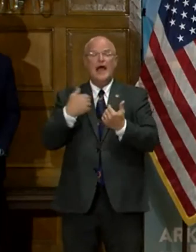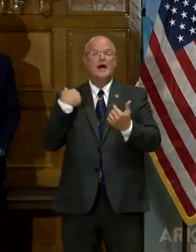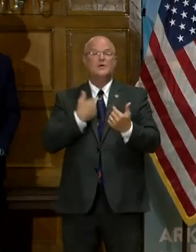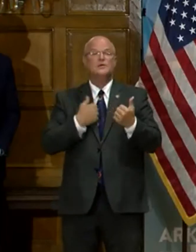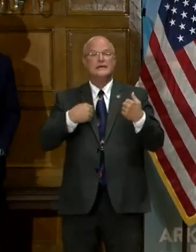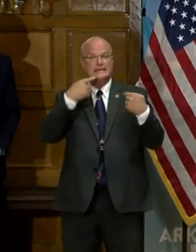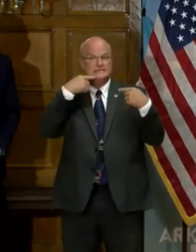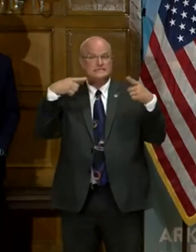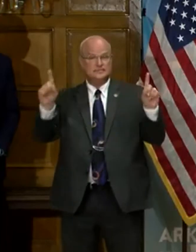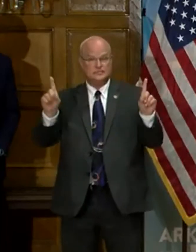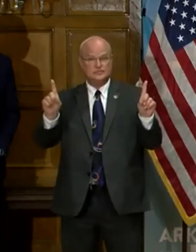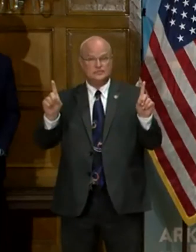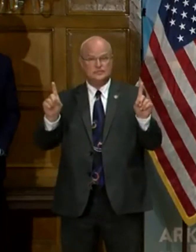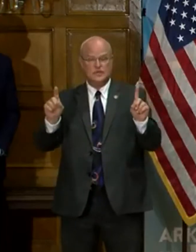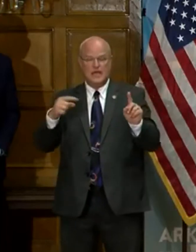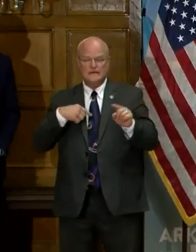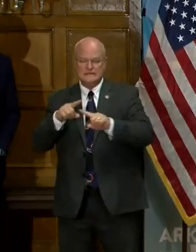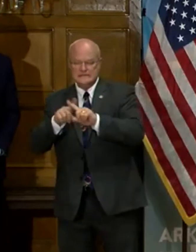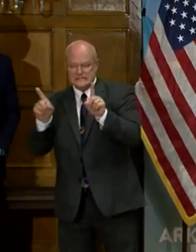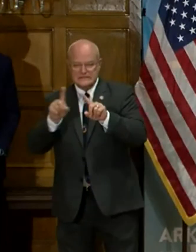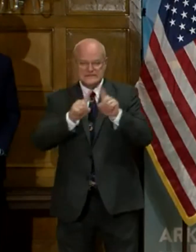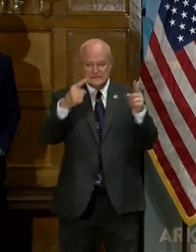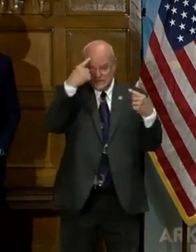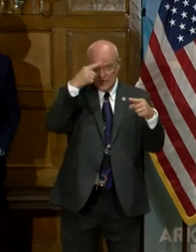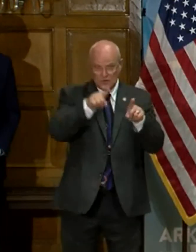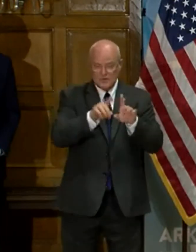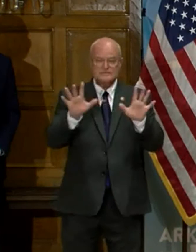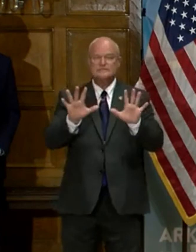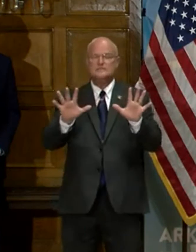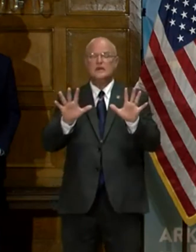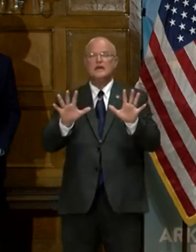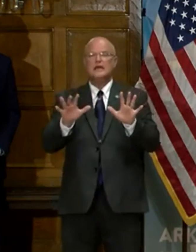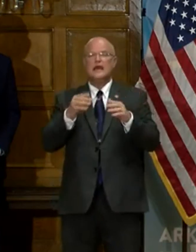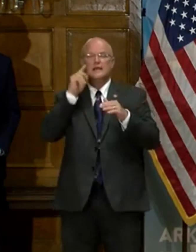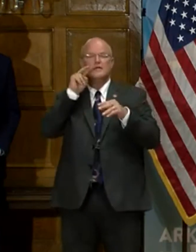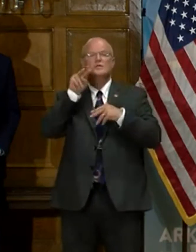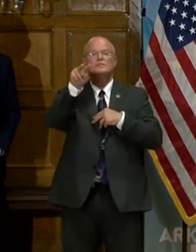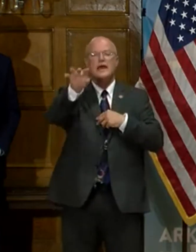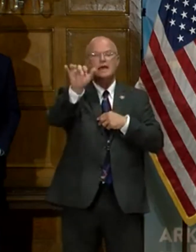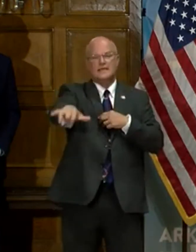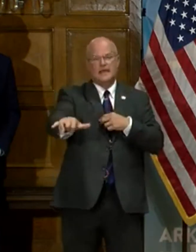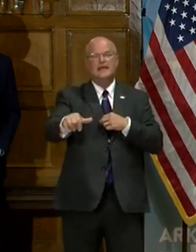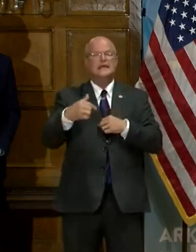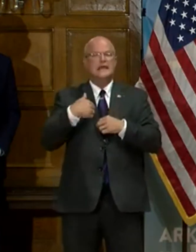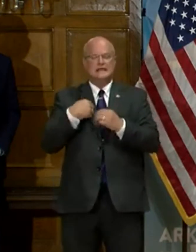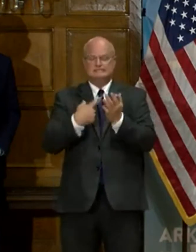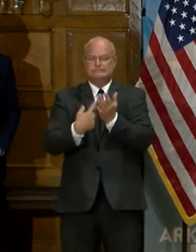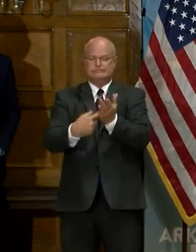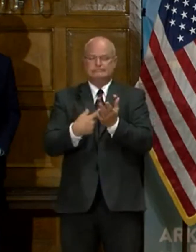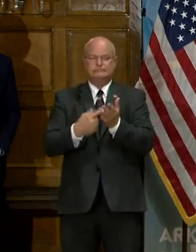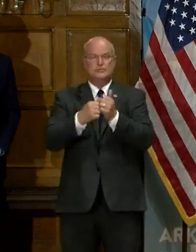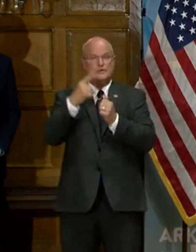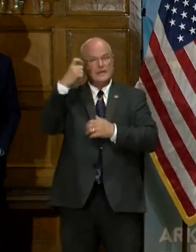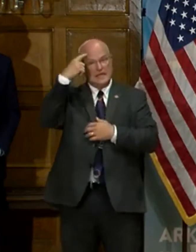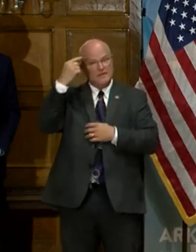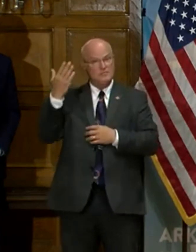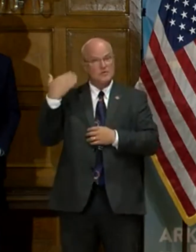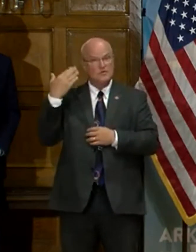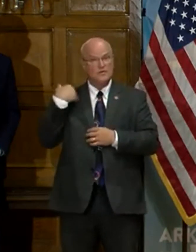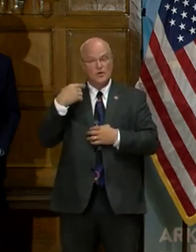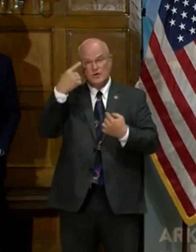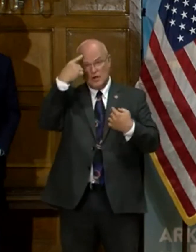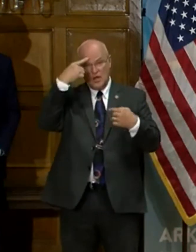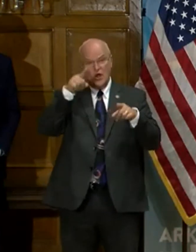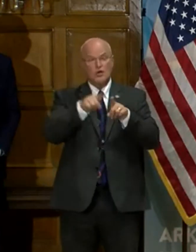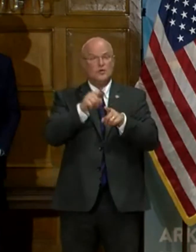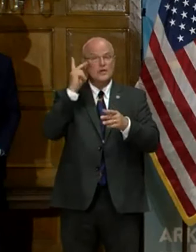our differences to see what makes the most sense. And I tend and have had conversations with the Governor before to agree